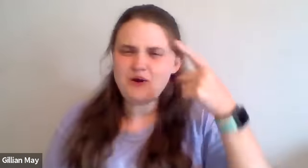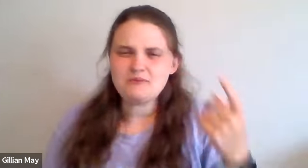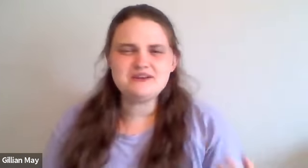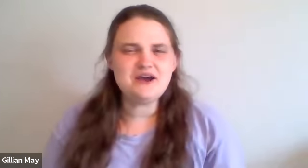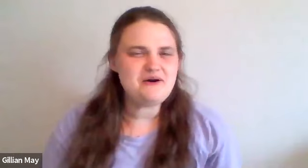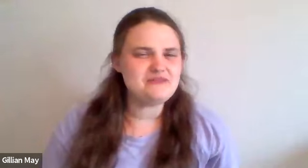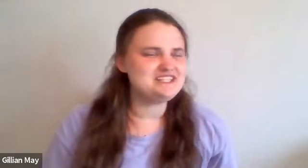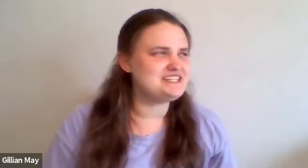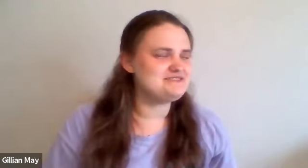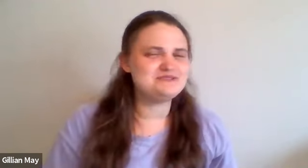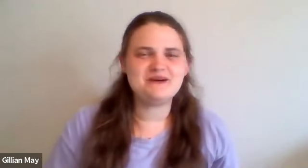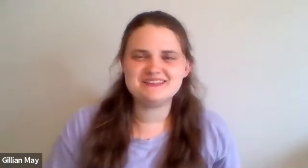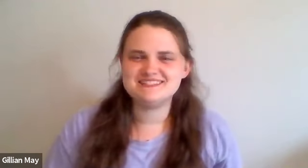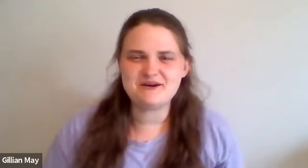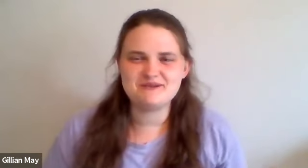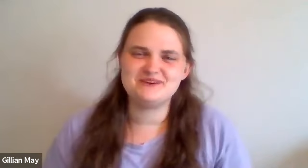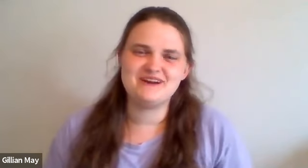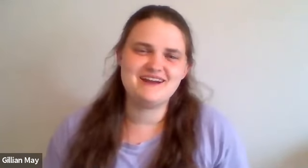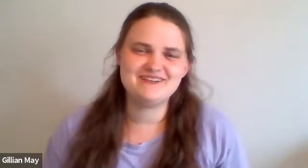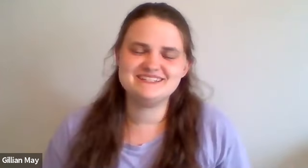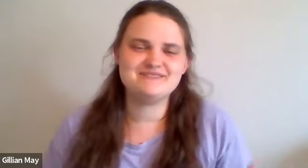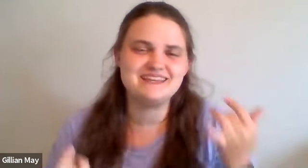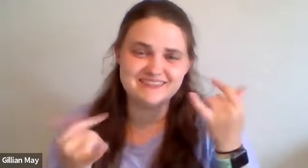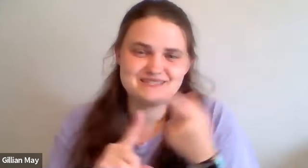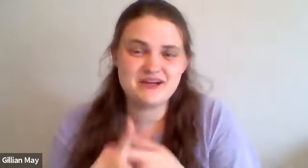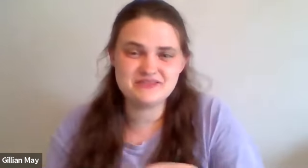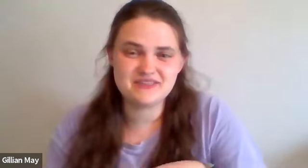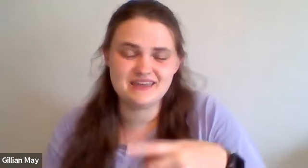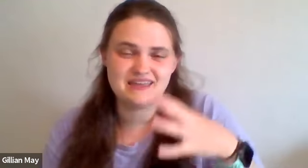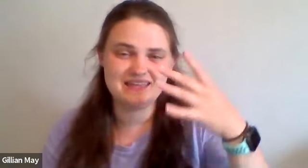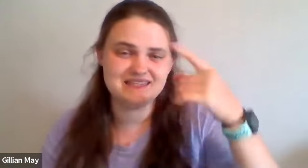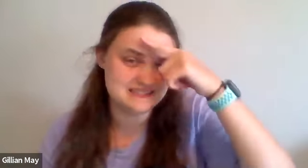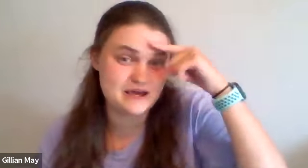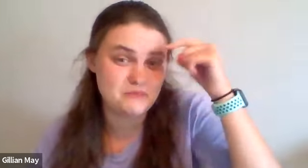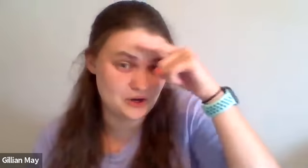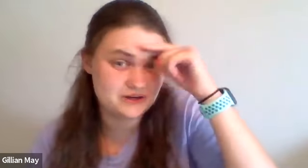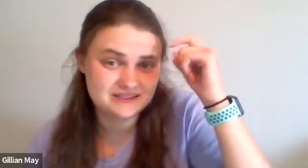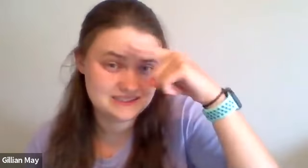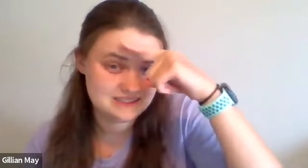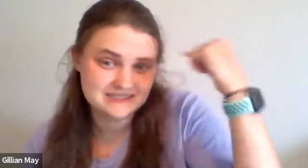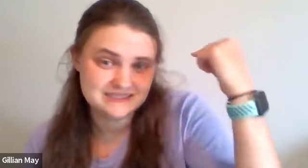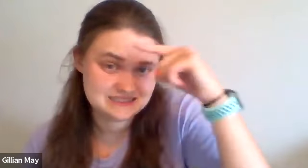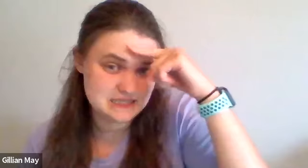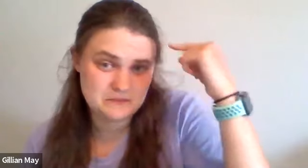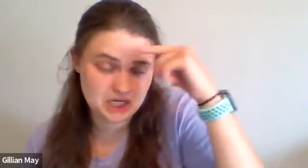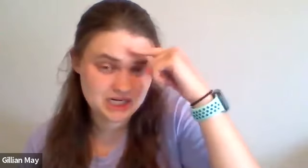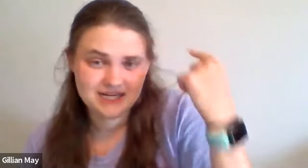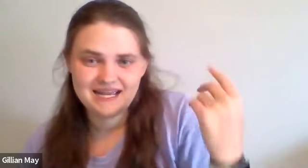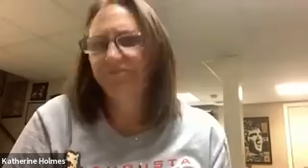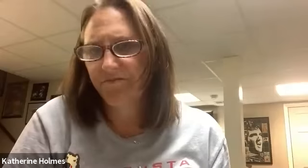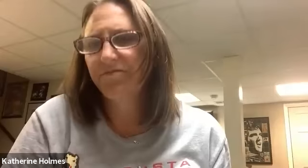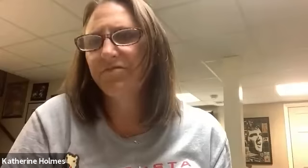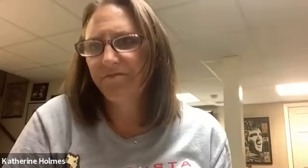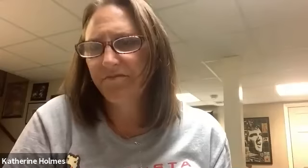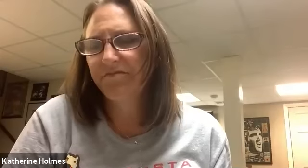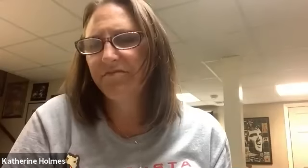Oh, but no, that just gives the response. No, I'm sorry. I realized I was saying this month is summer. And I was like, if I say